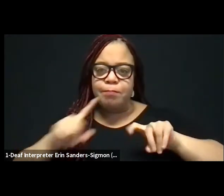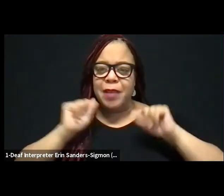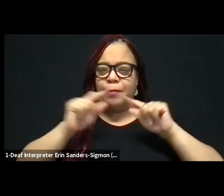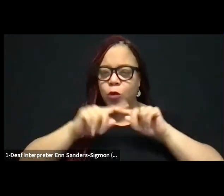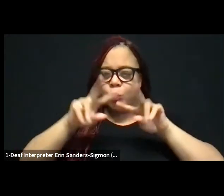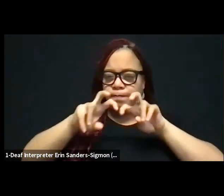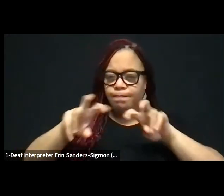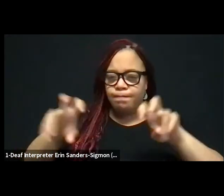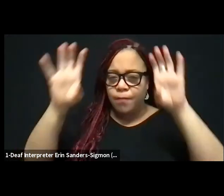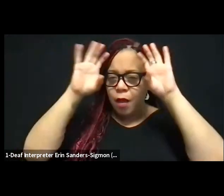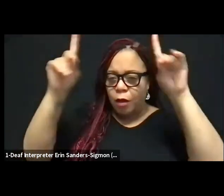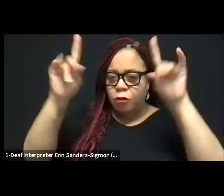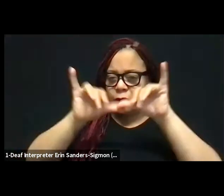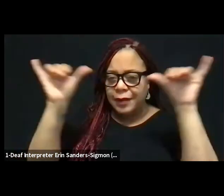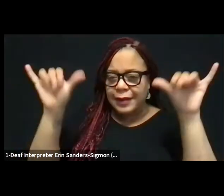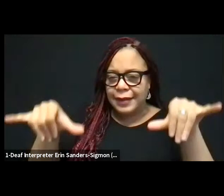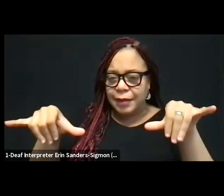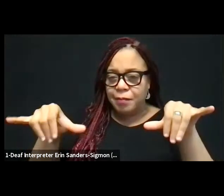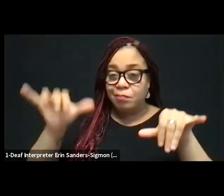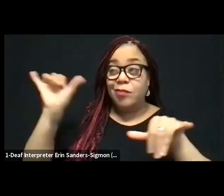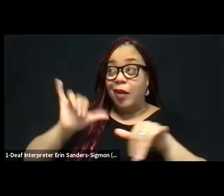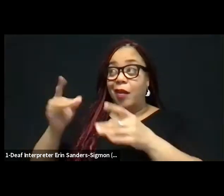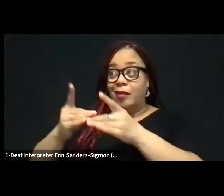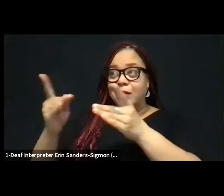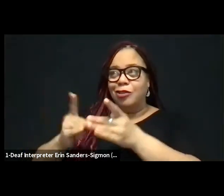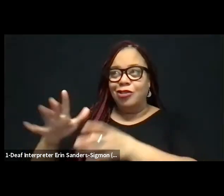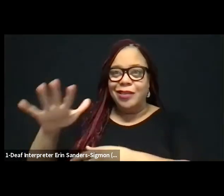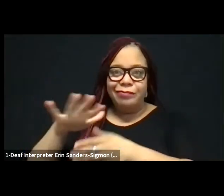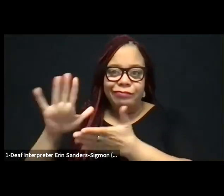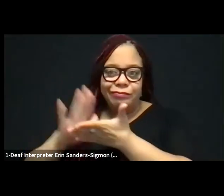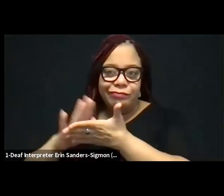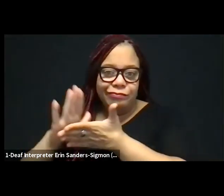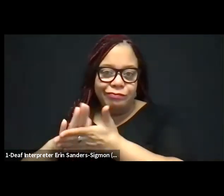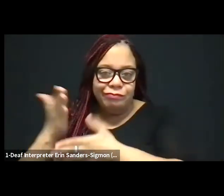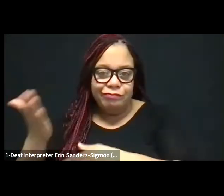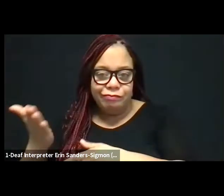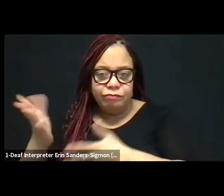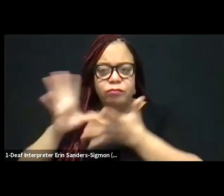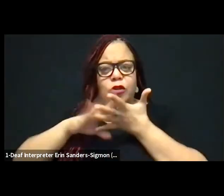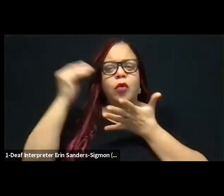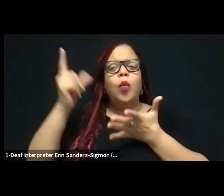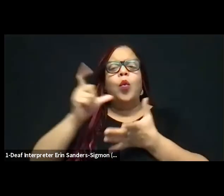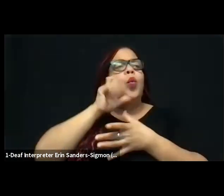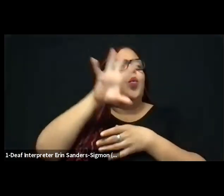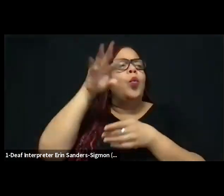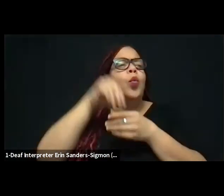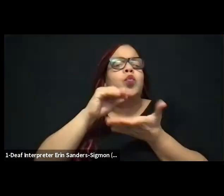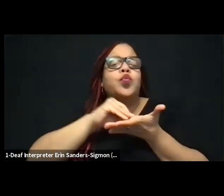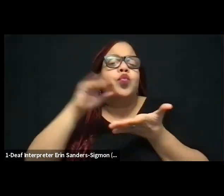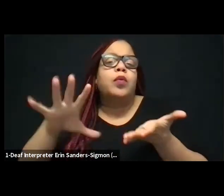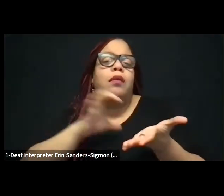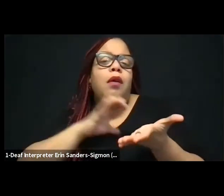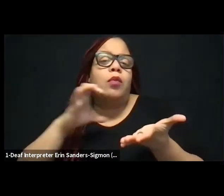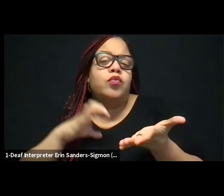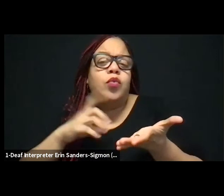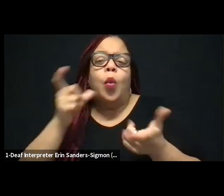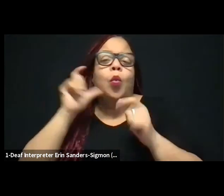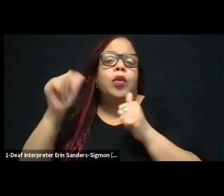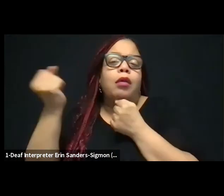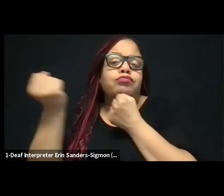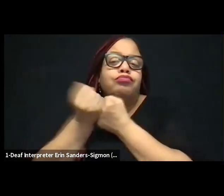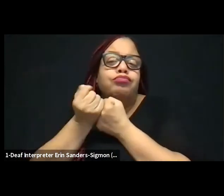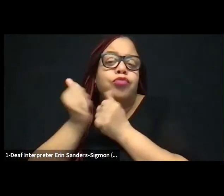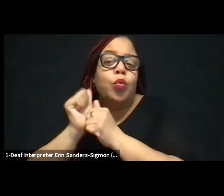can support them with their requests and needs for their schools, supporting them with finding their allies and